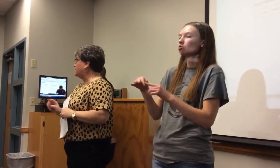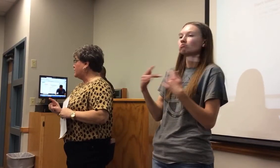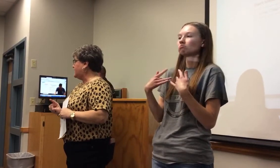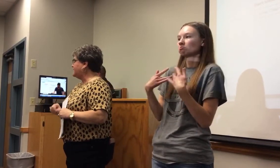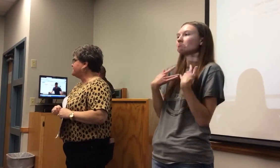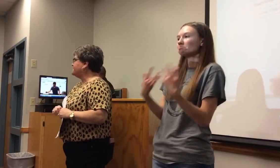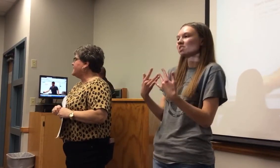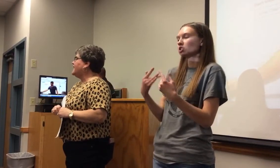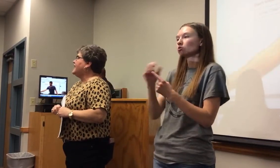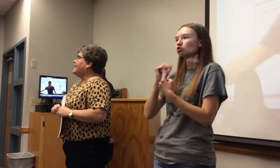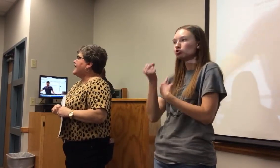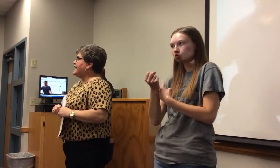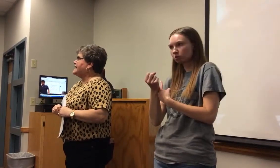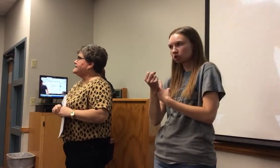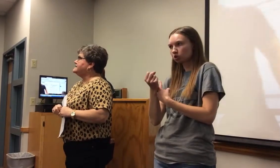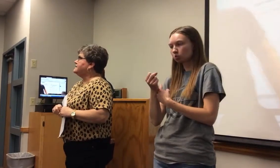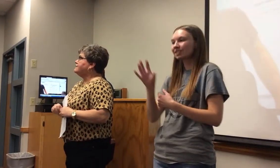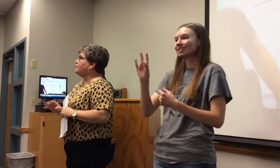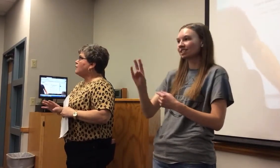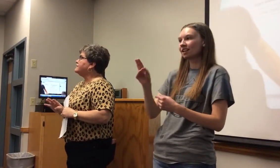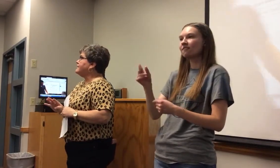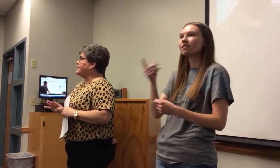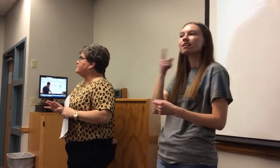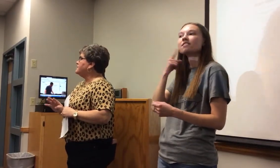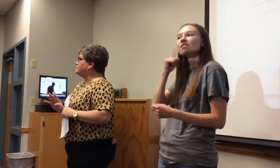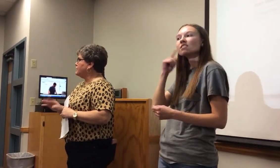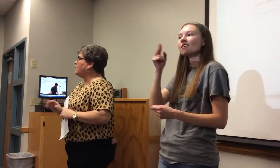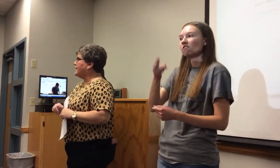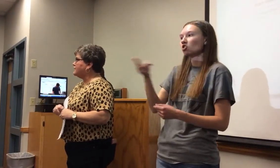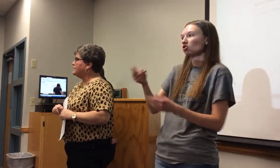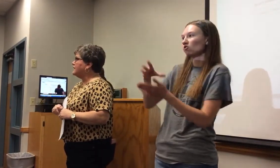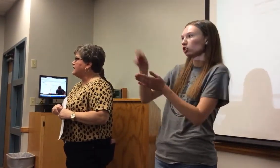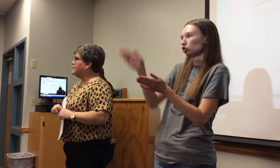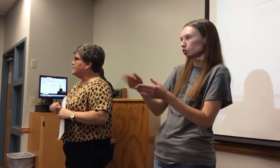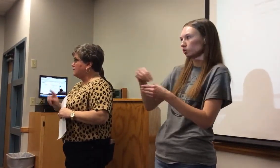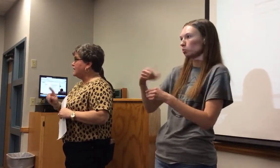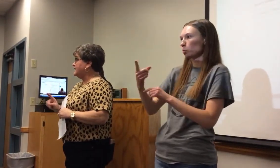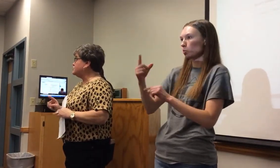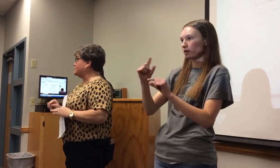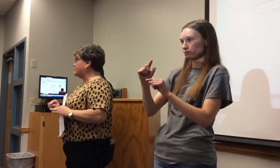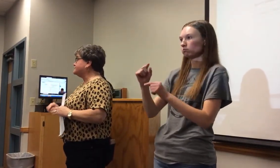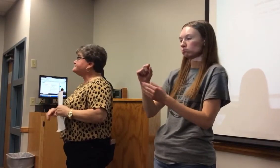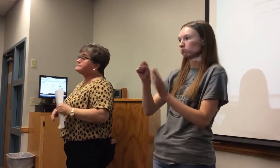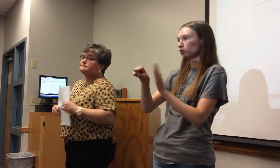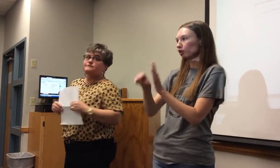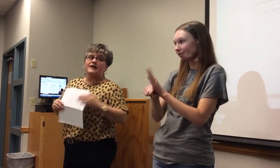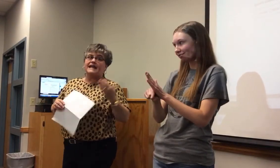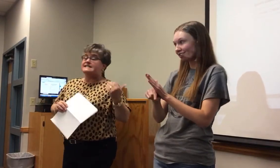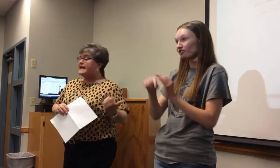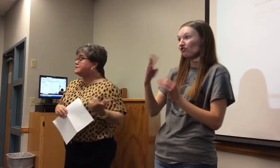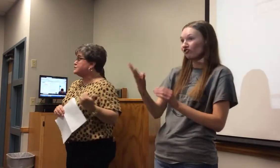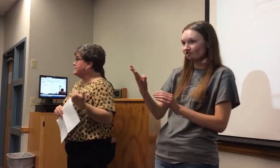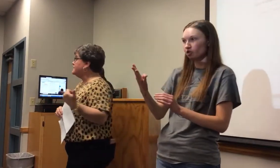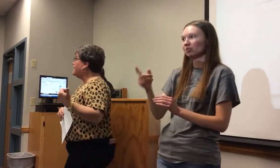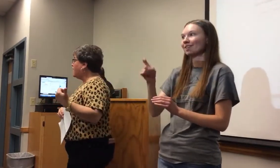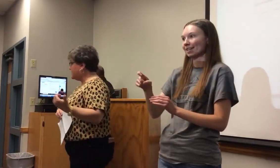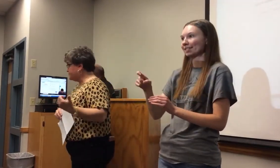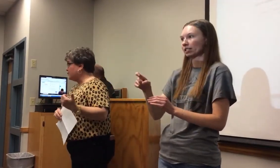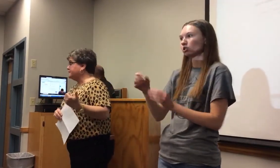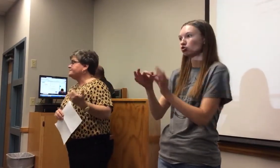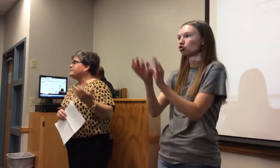kids in one grade. And 4 of them require an interpreter. And